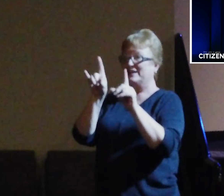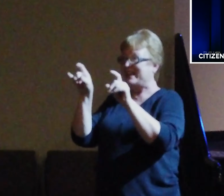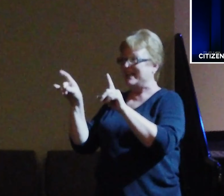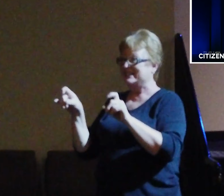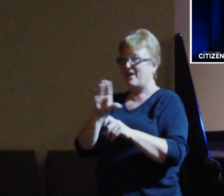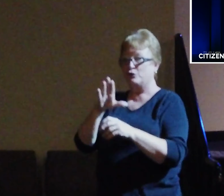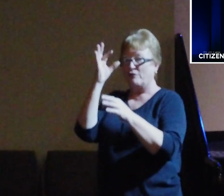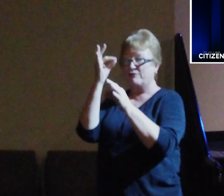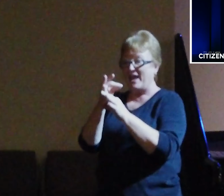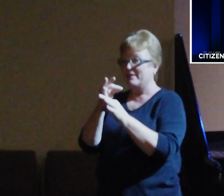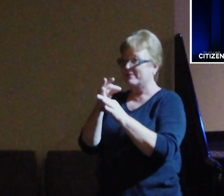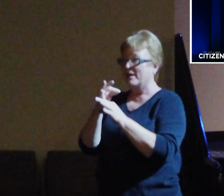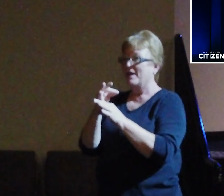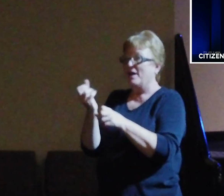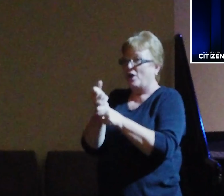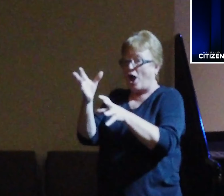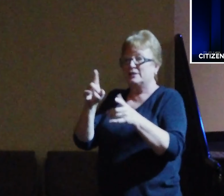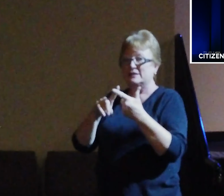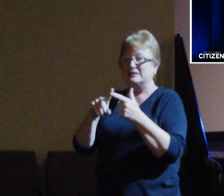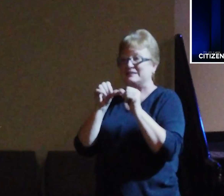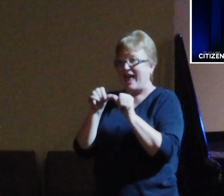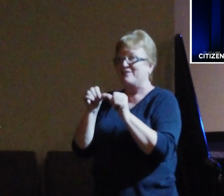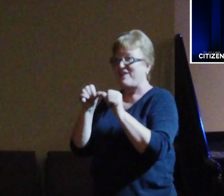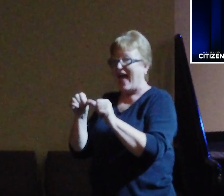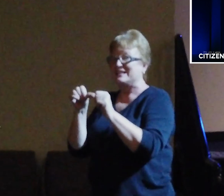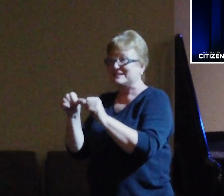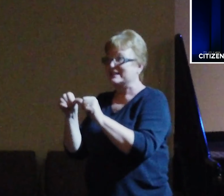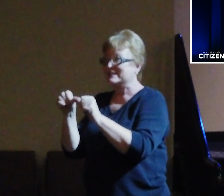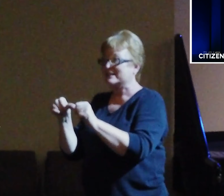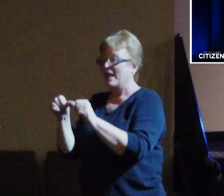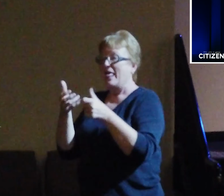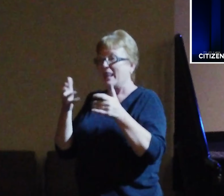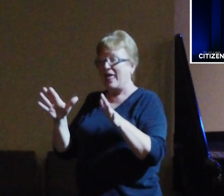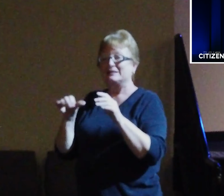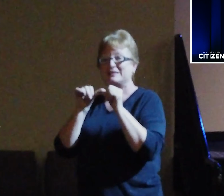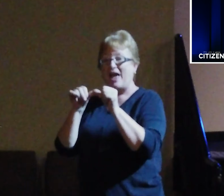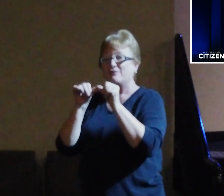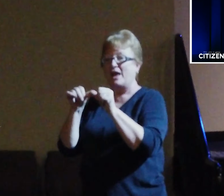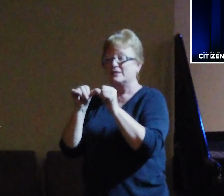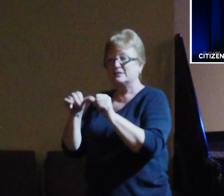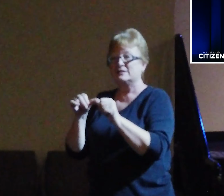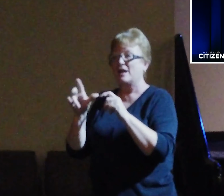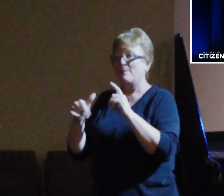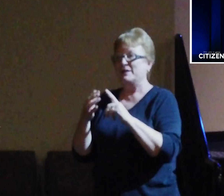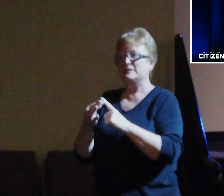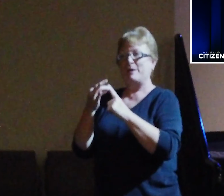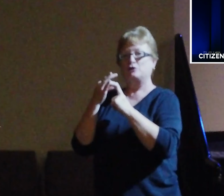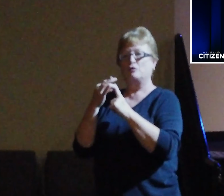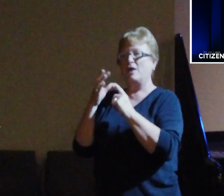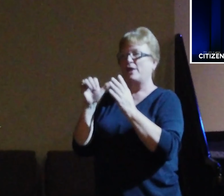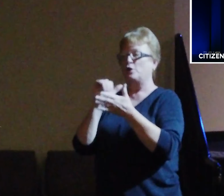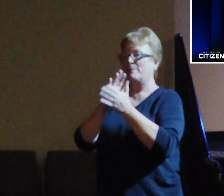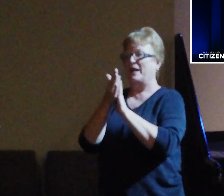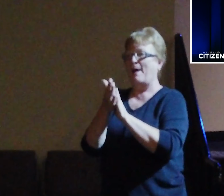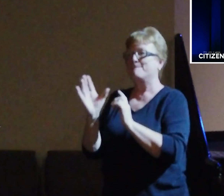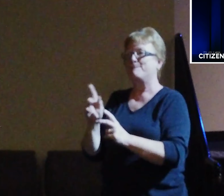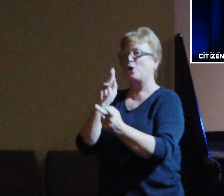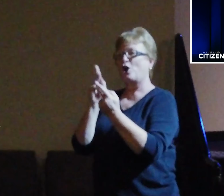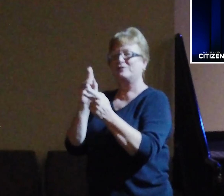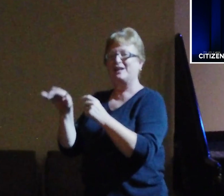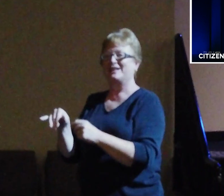faith produces steadfastness. And let steadfastness have its full effect, that you may be perfect and complete,